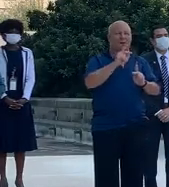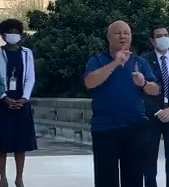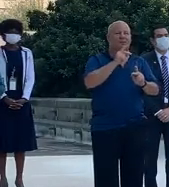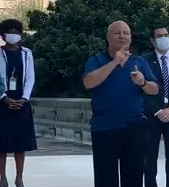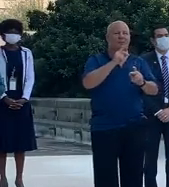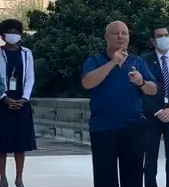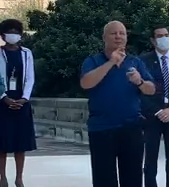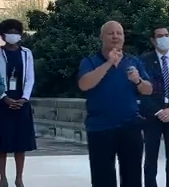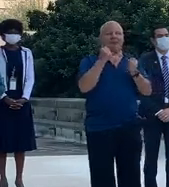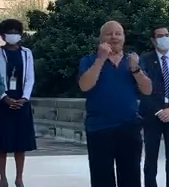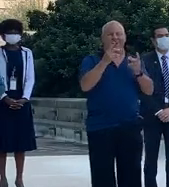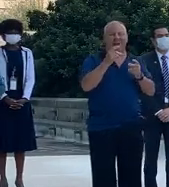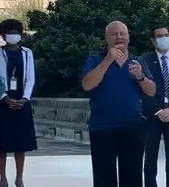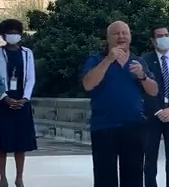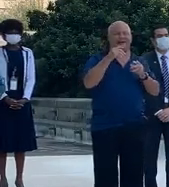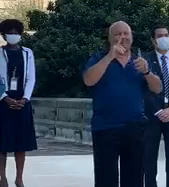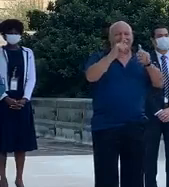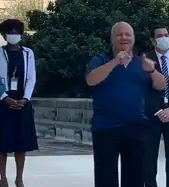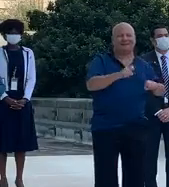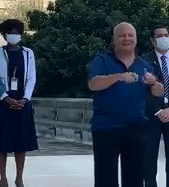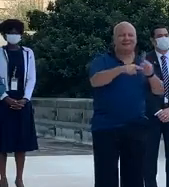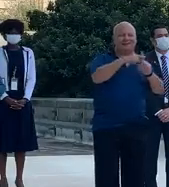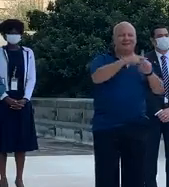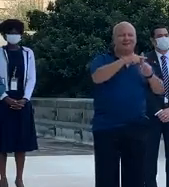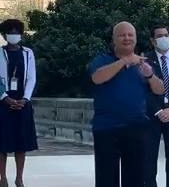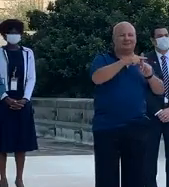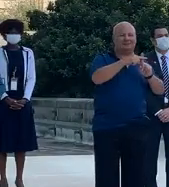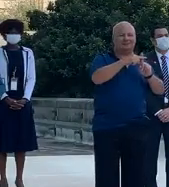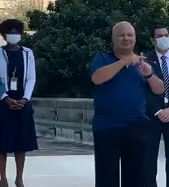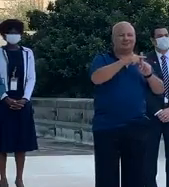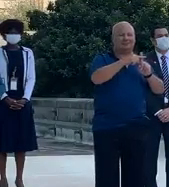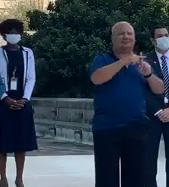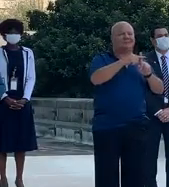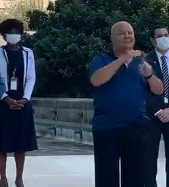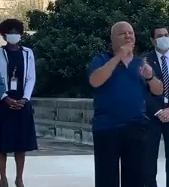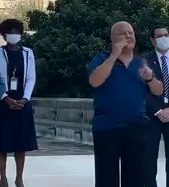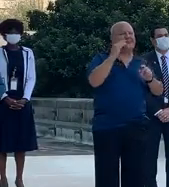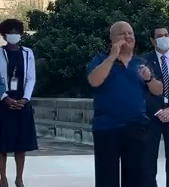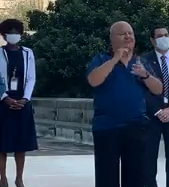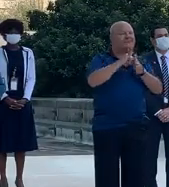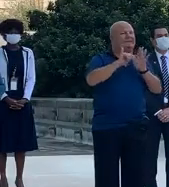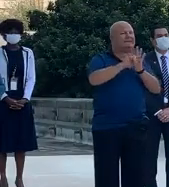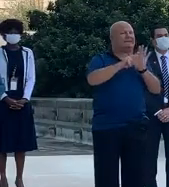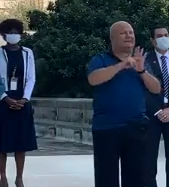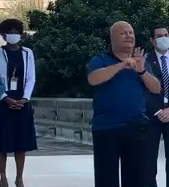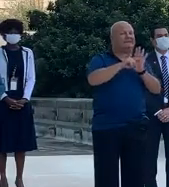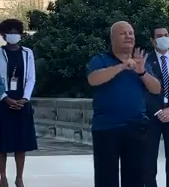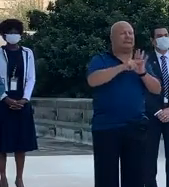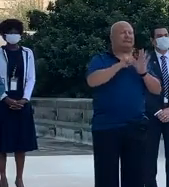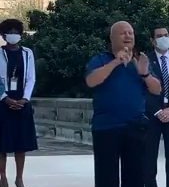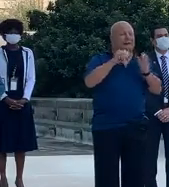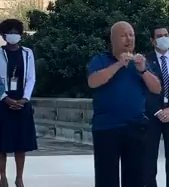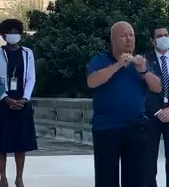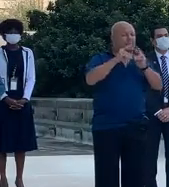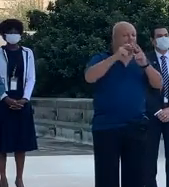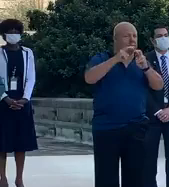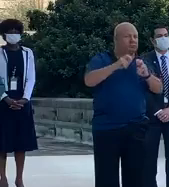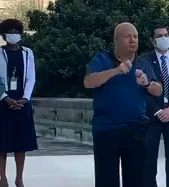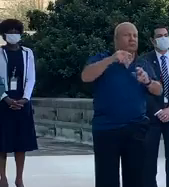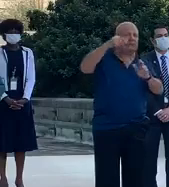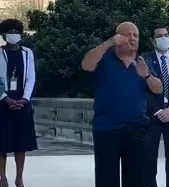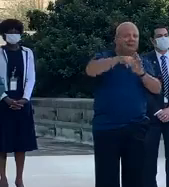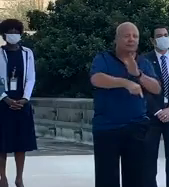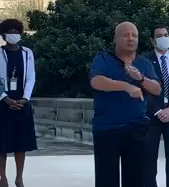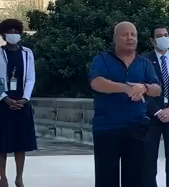tested positive. So right there, we noticed that disparity. And we had to go even deeper.